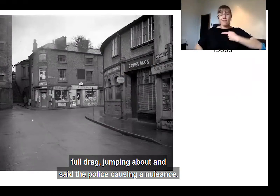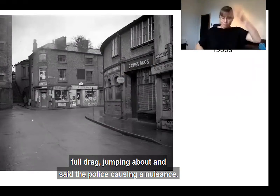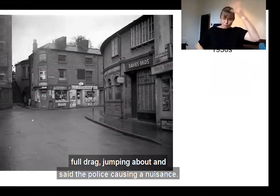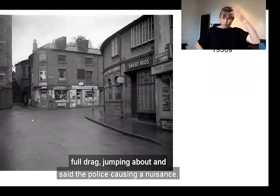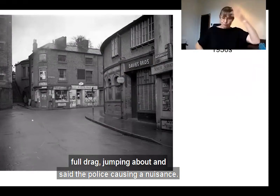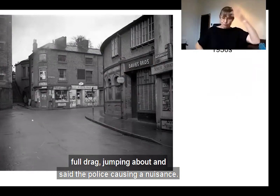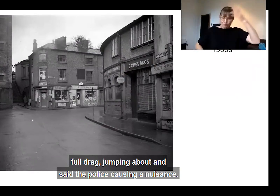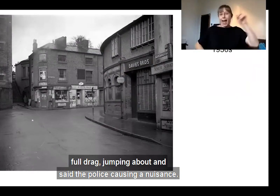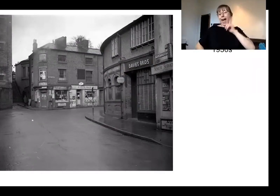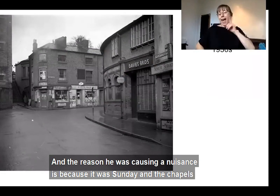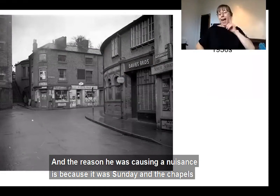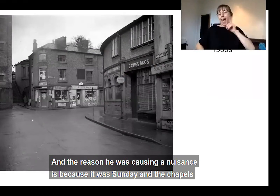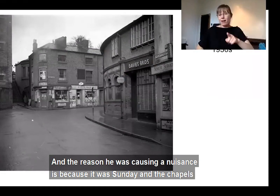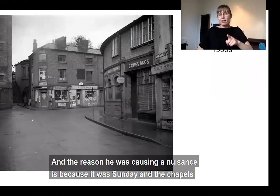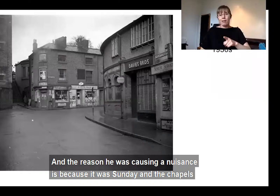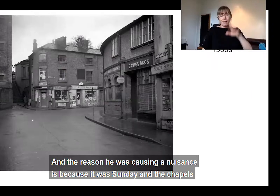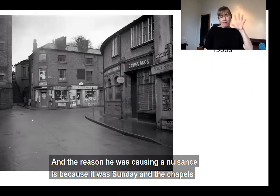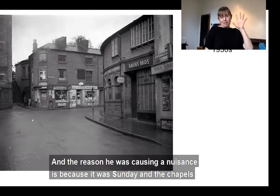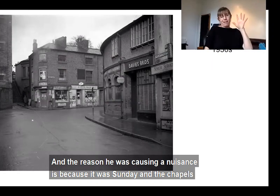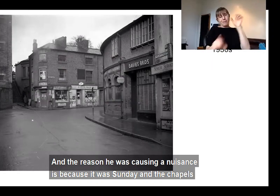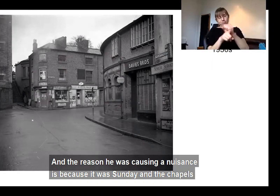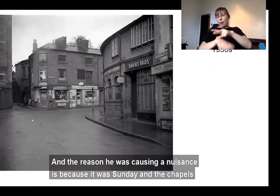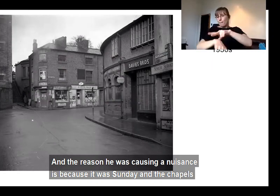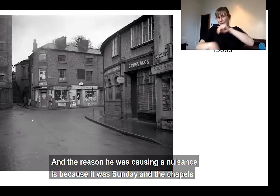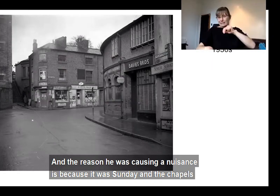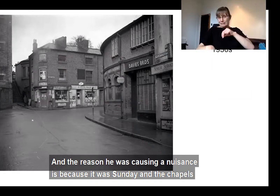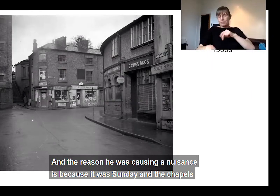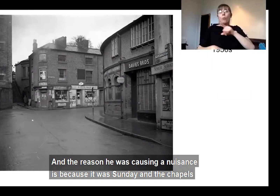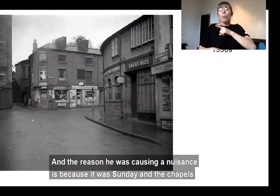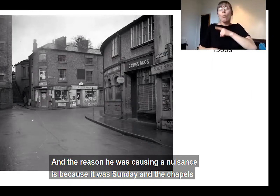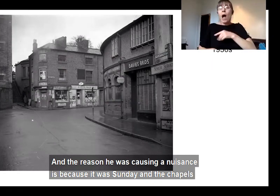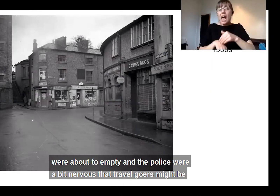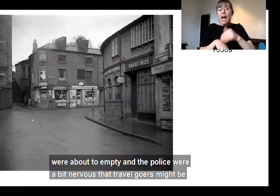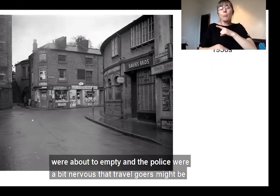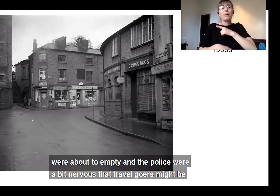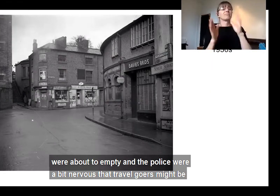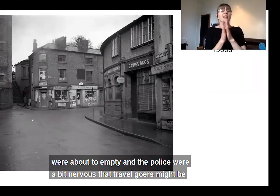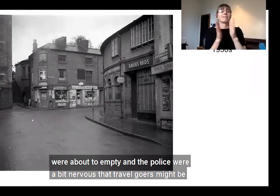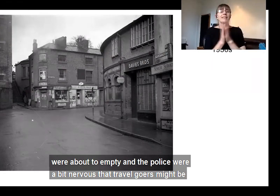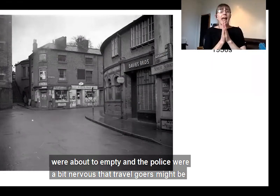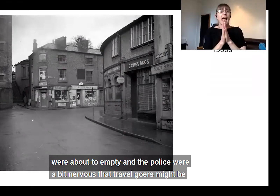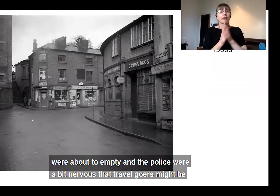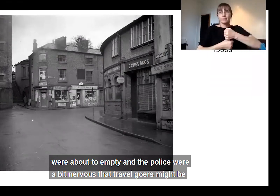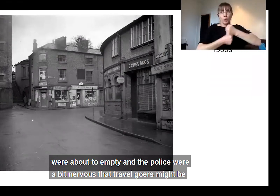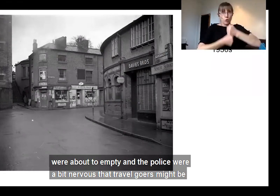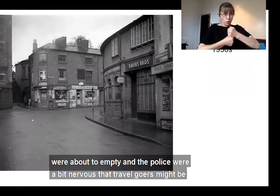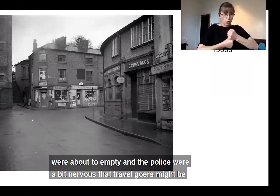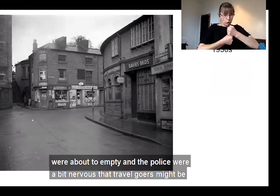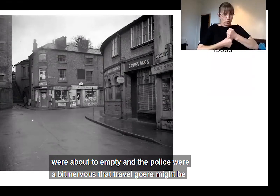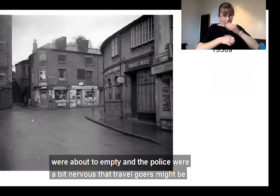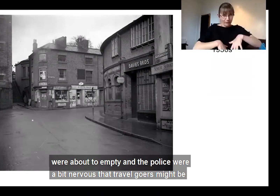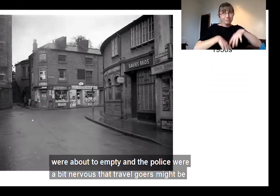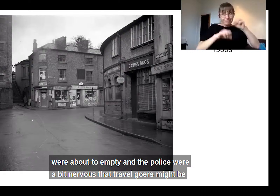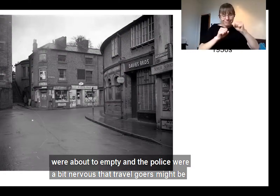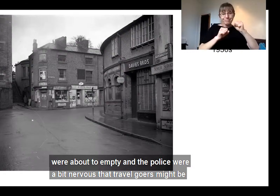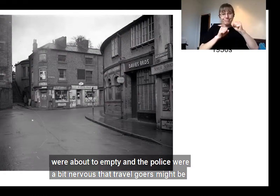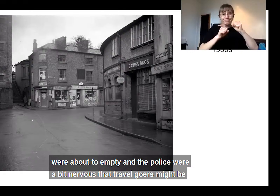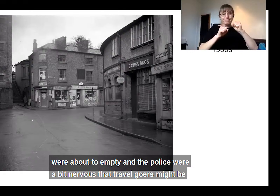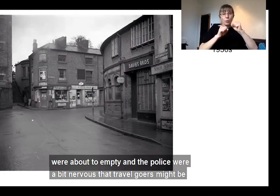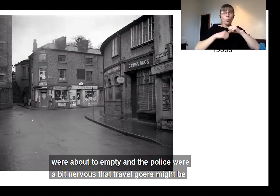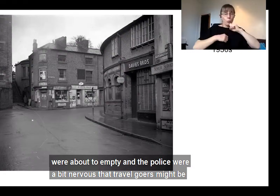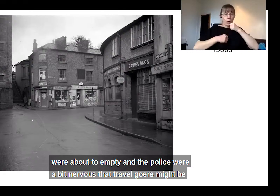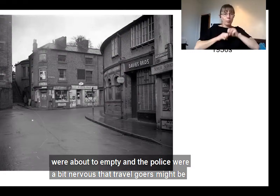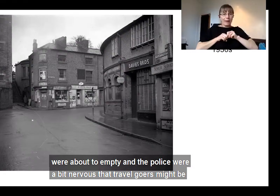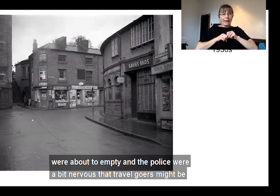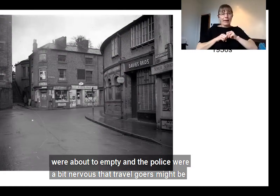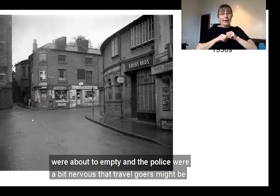causing a nuisance. And the reason he was causing a nuisance is because it was Sunday and the chapels were about to empty. And